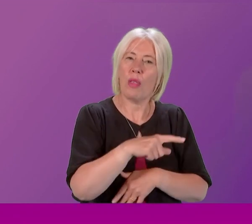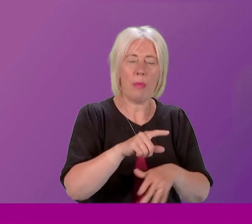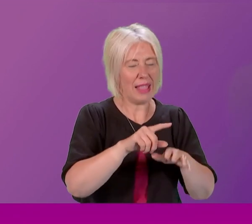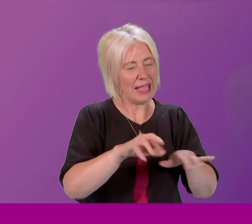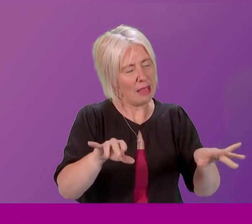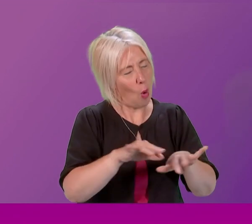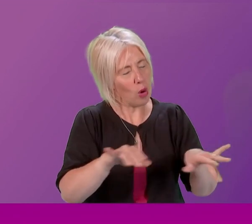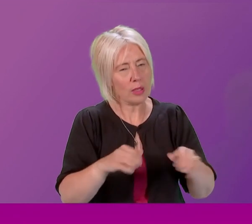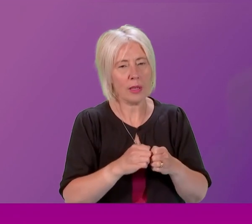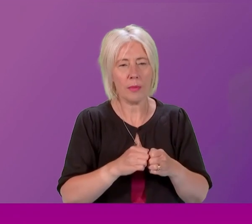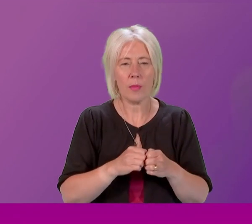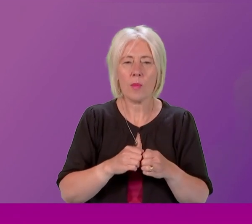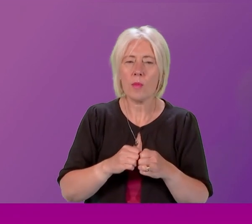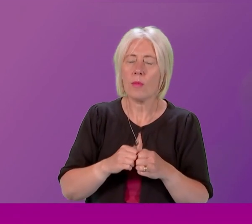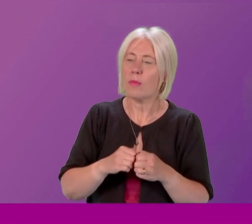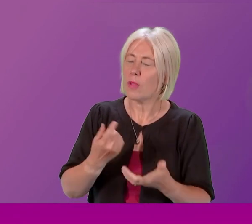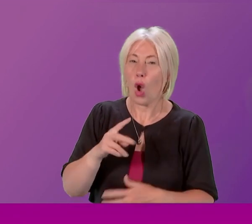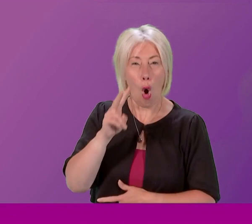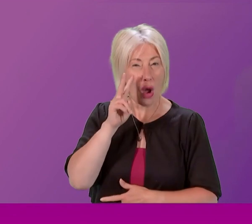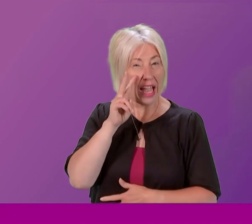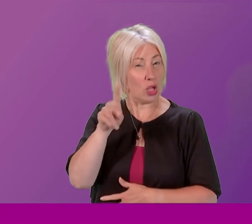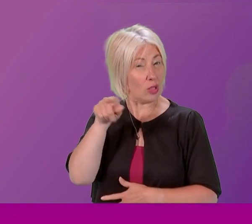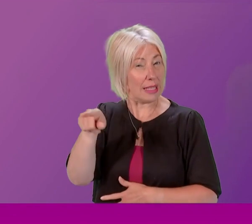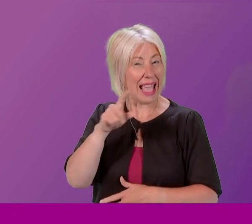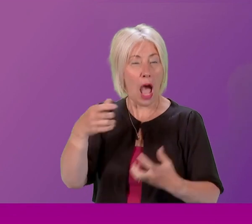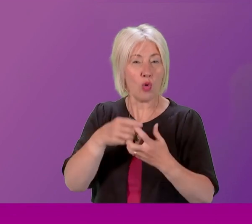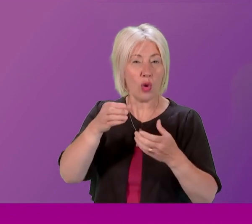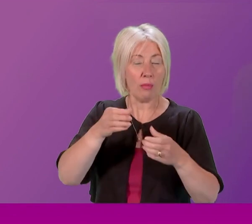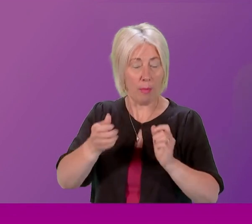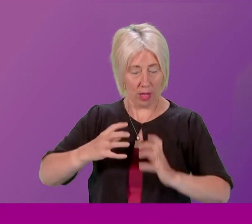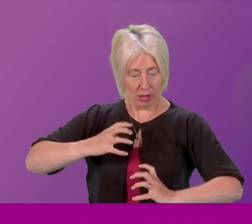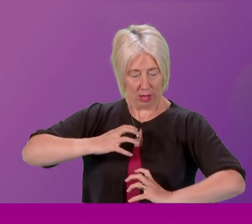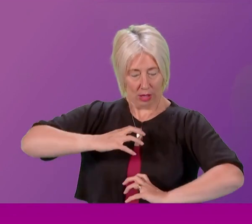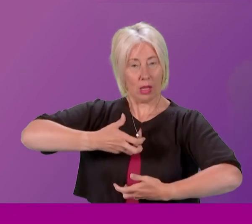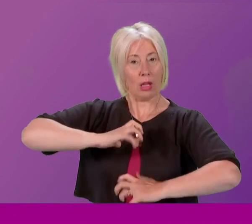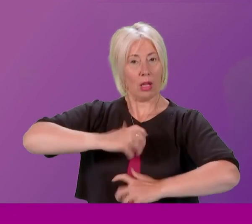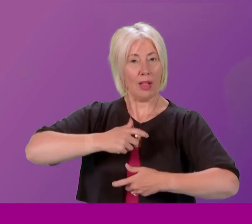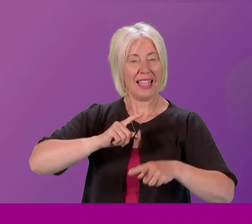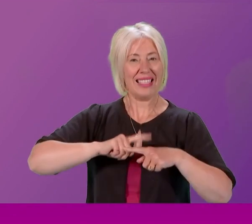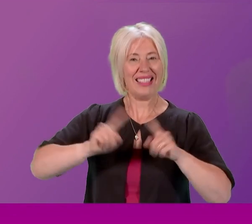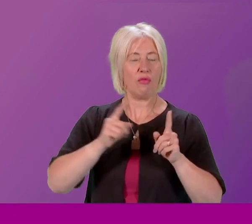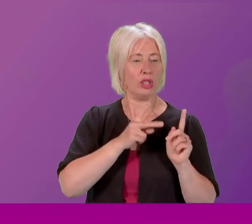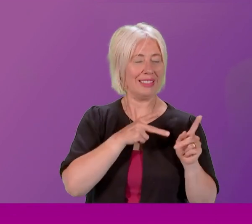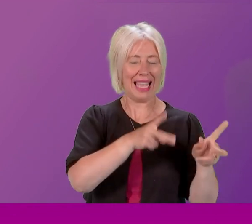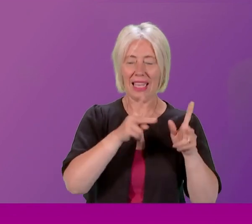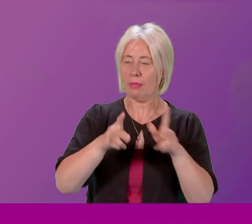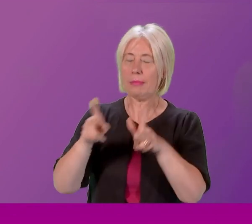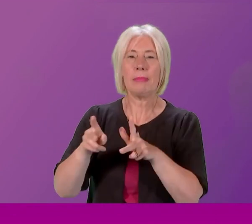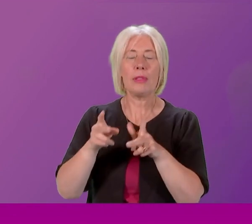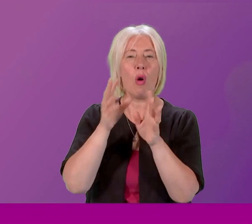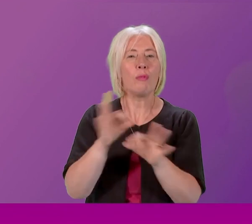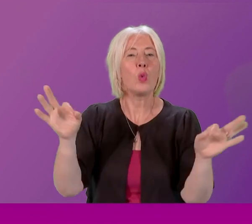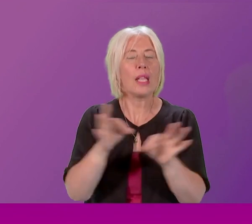So could you see the interchangeability, I think, of different genres of music? So popular